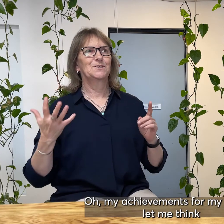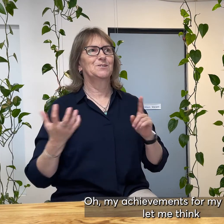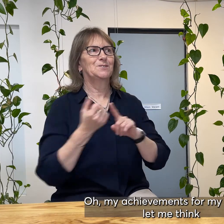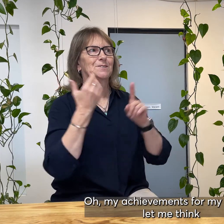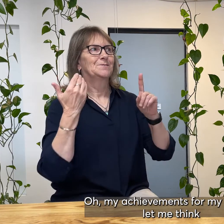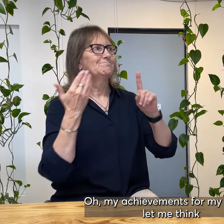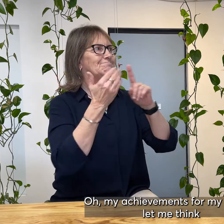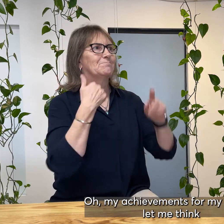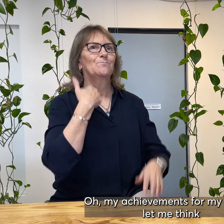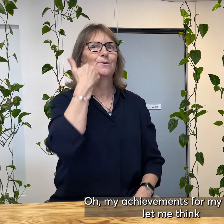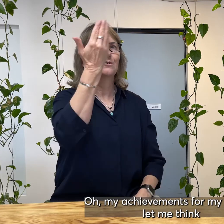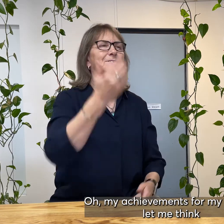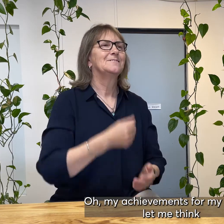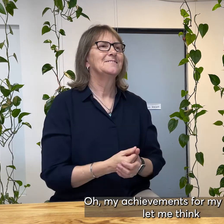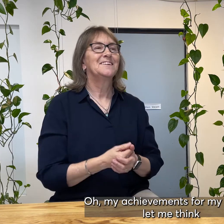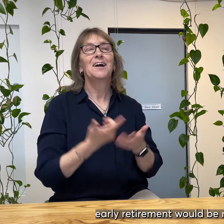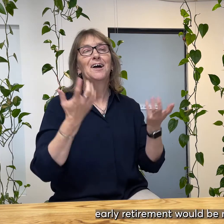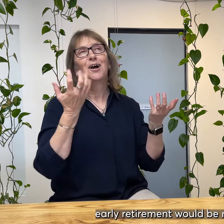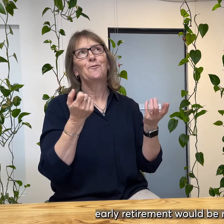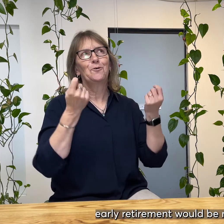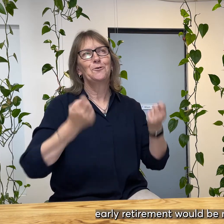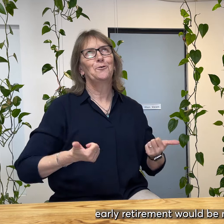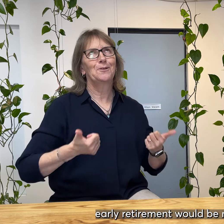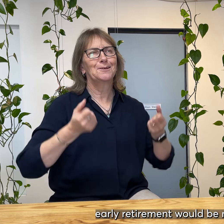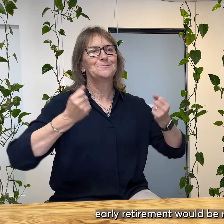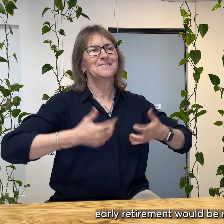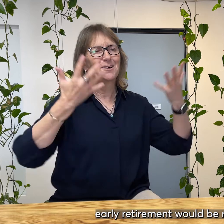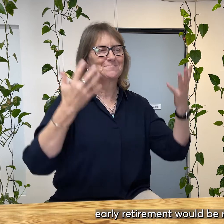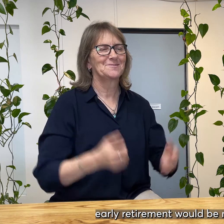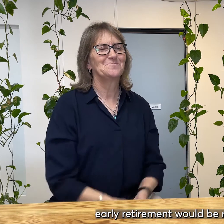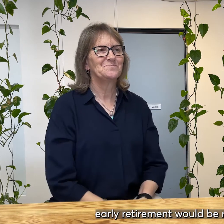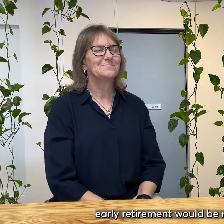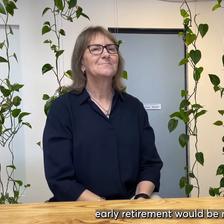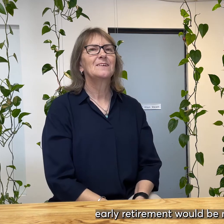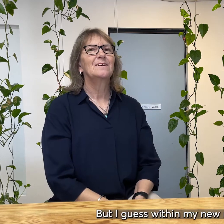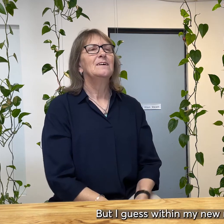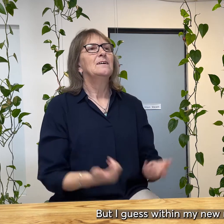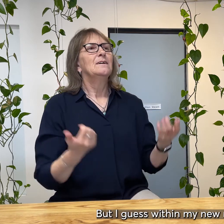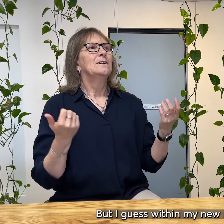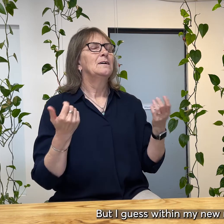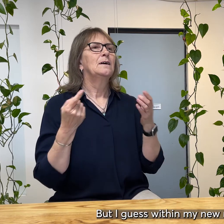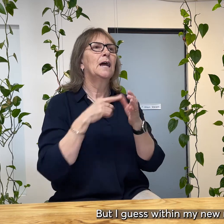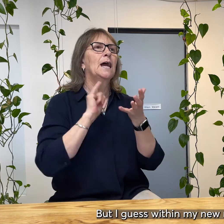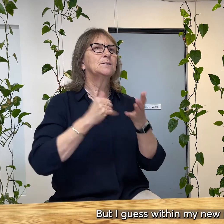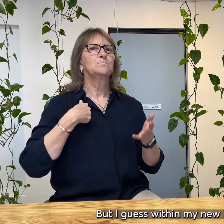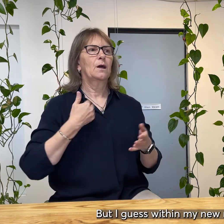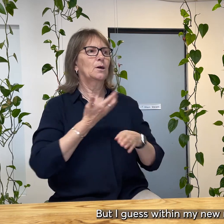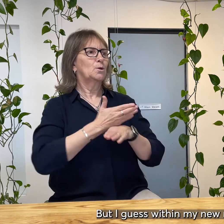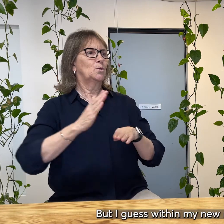Oh, my achievements for my future. Oh, let me think. Early retirement would be nice. But I guess